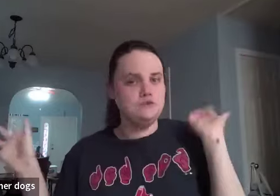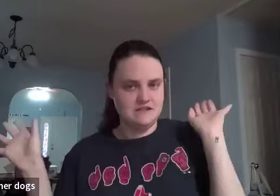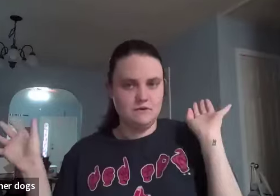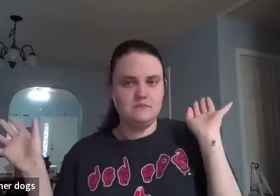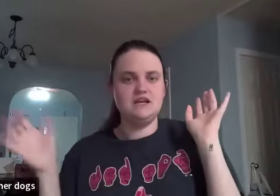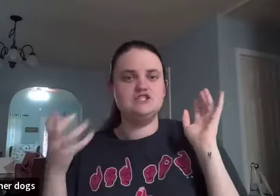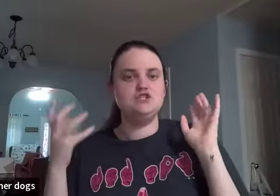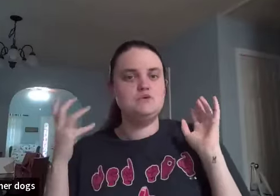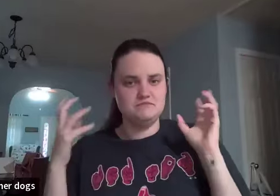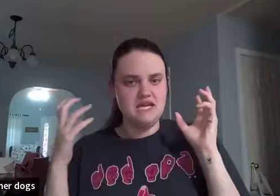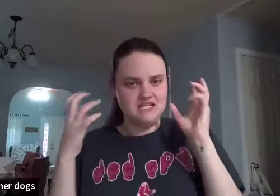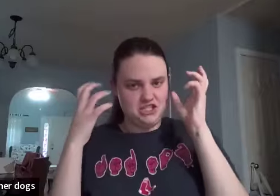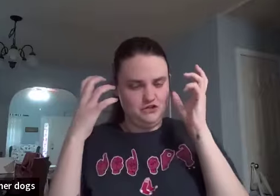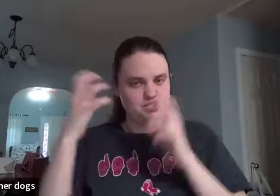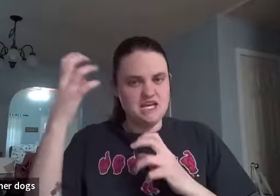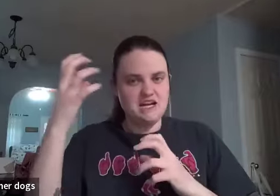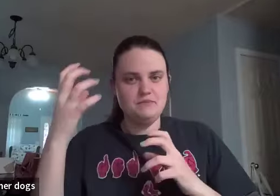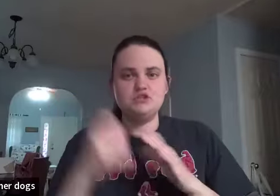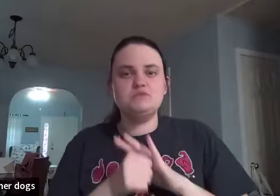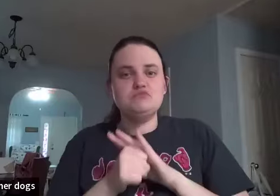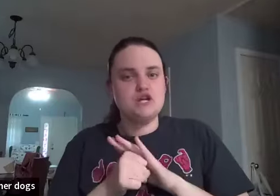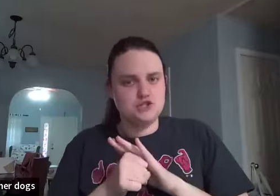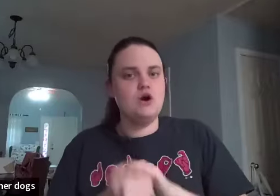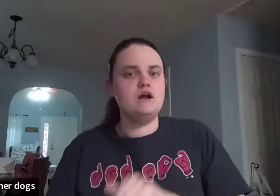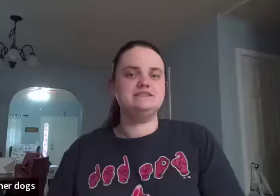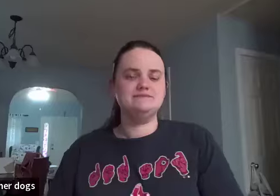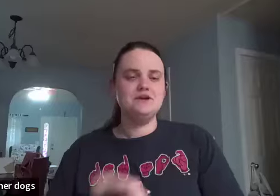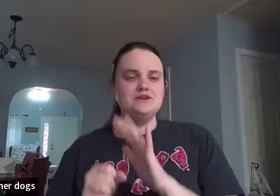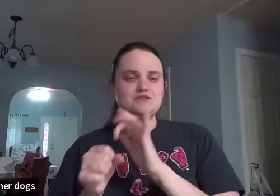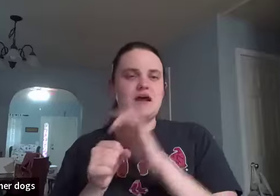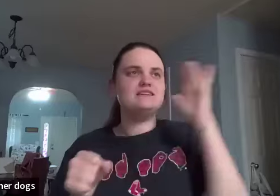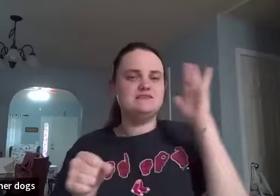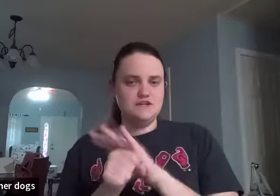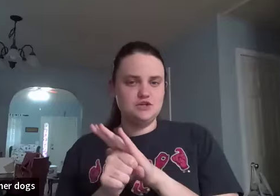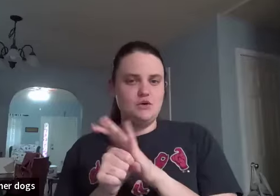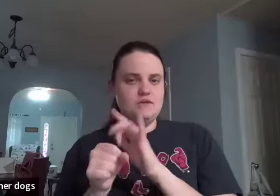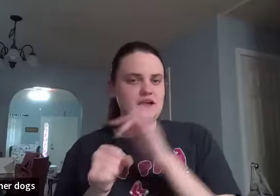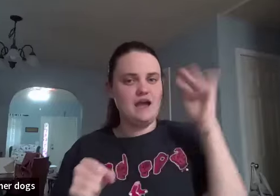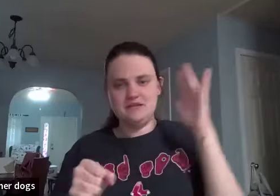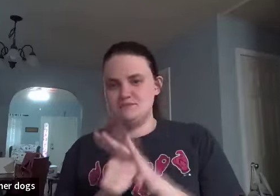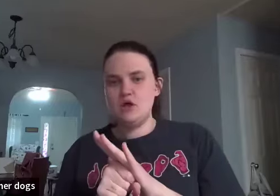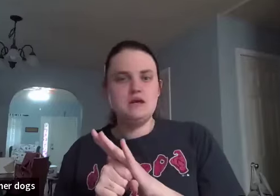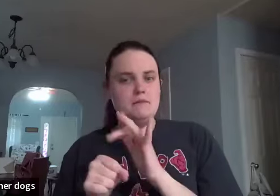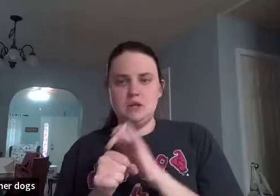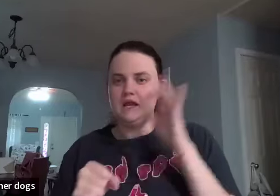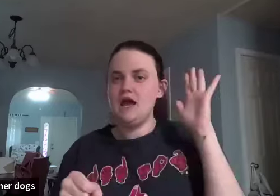explodes everywhere because you have made it just, you've shaken it up. You put so much pressure on it. So that's the visual with like, I'm exploding, I'm blowing up.